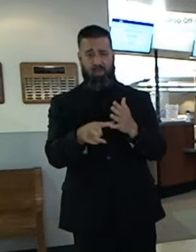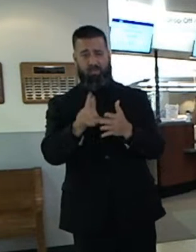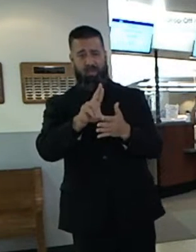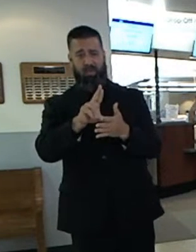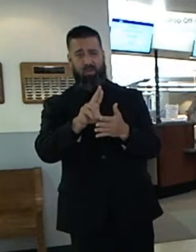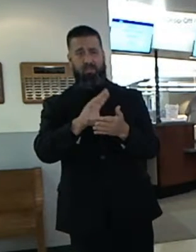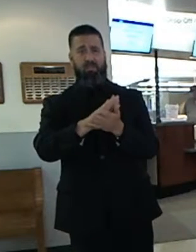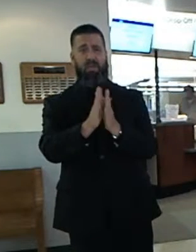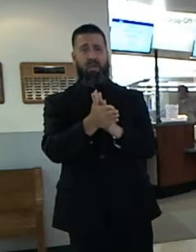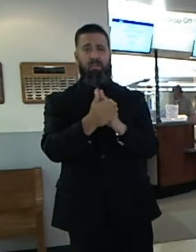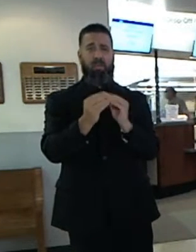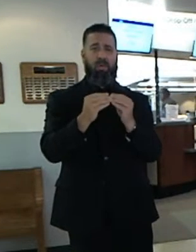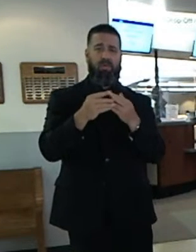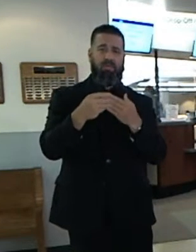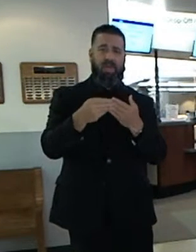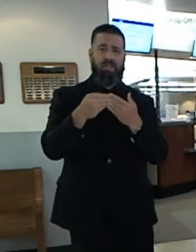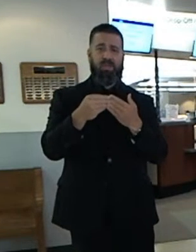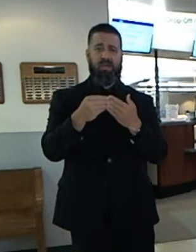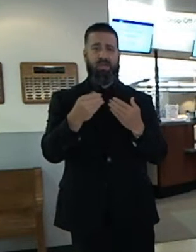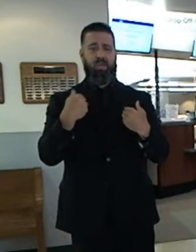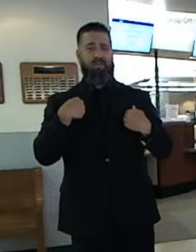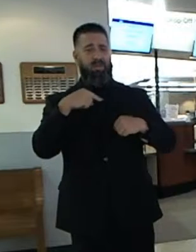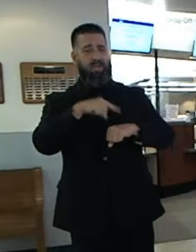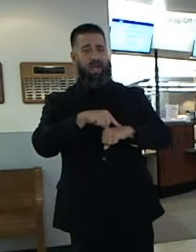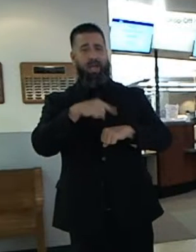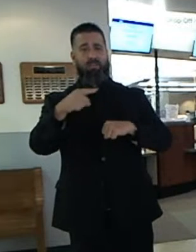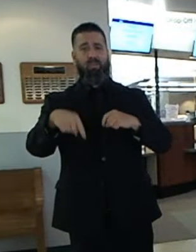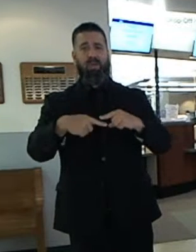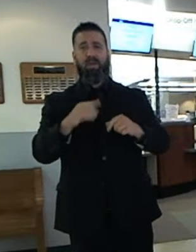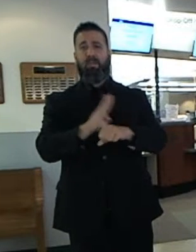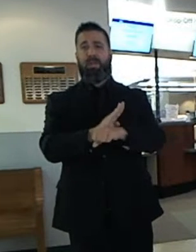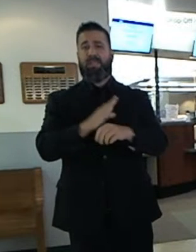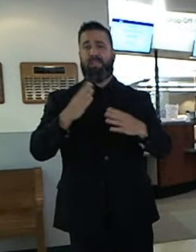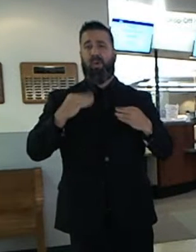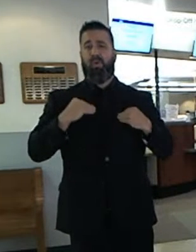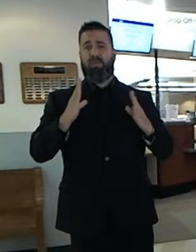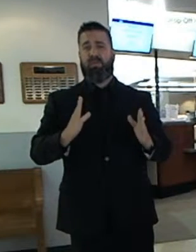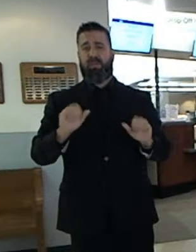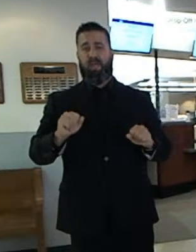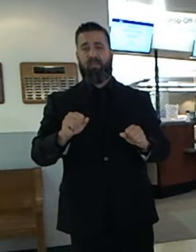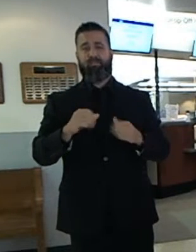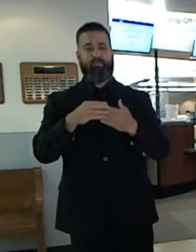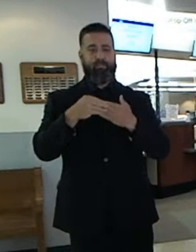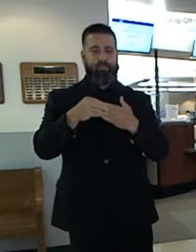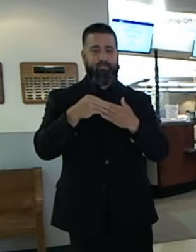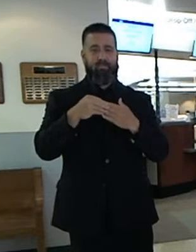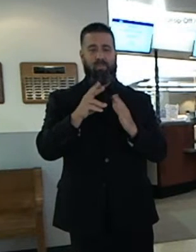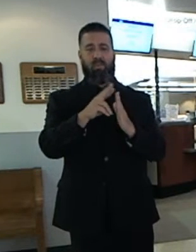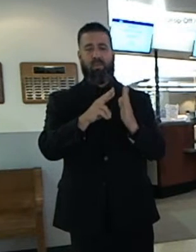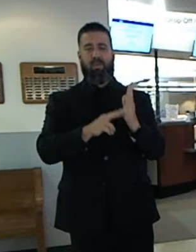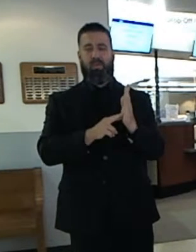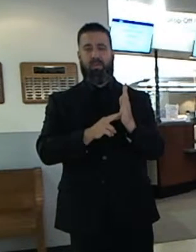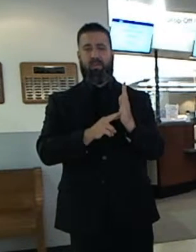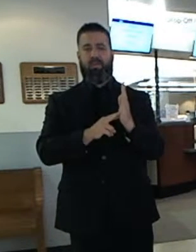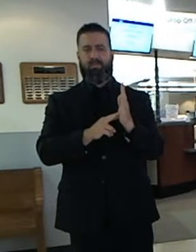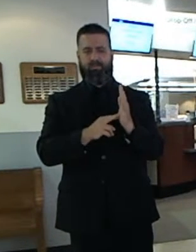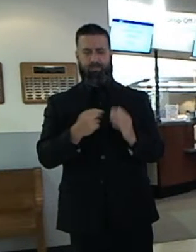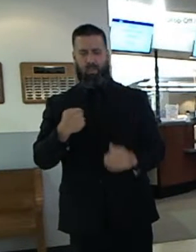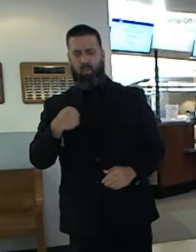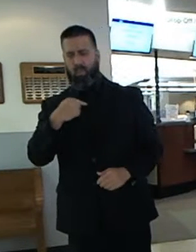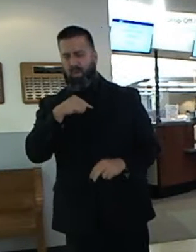bit more lax on, or do you have a timeline on that for any business owner? Well, we're watching all of these restrictions and these